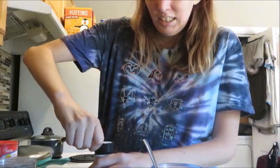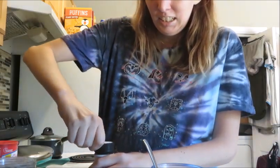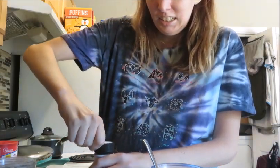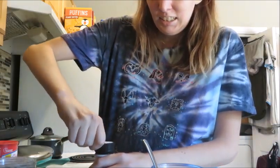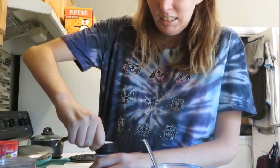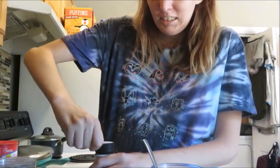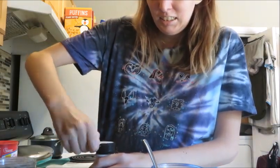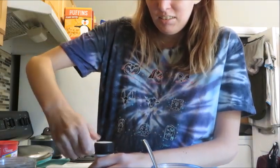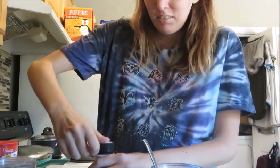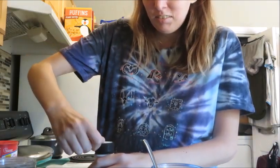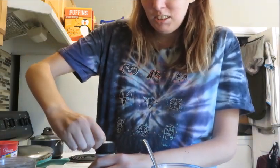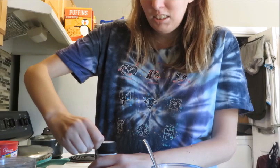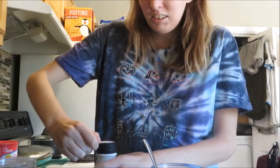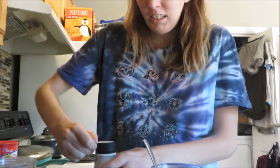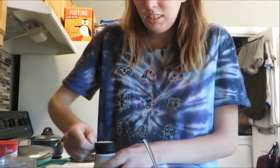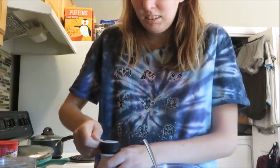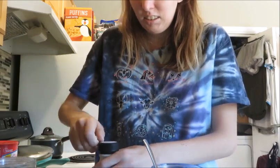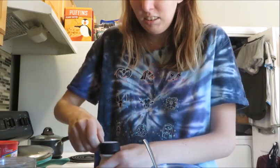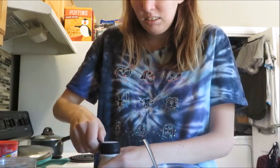That was just nasty, dude.